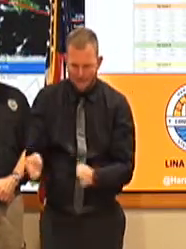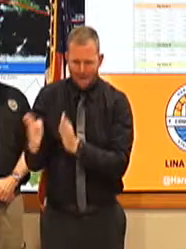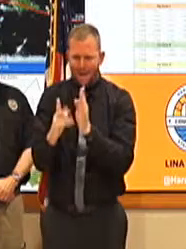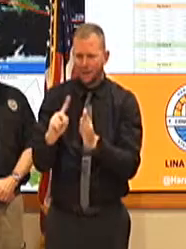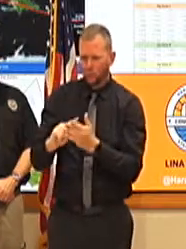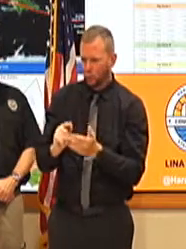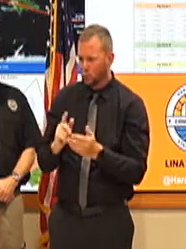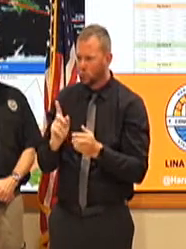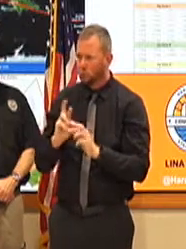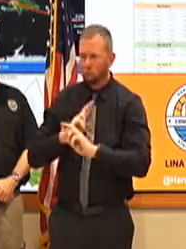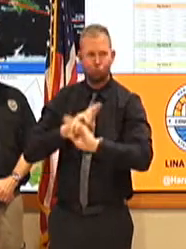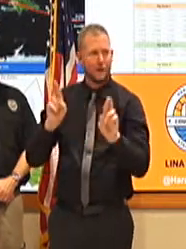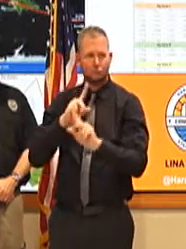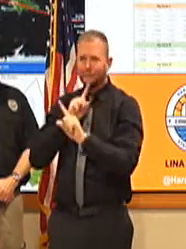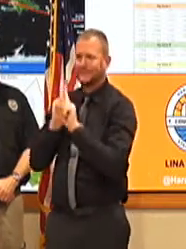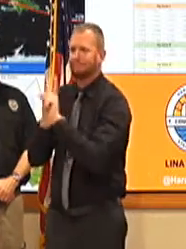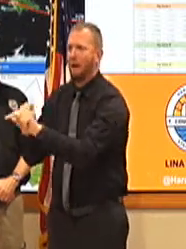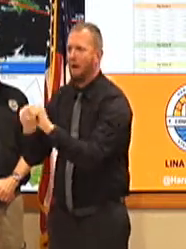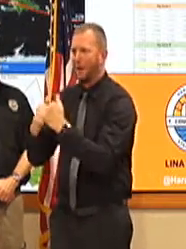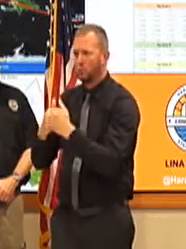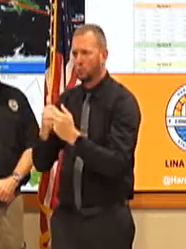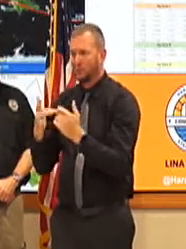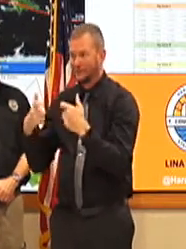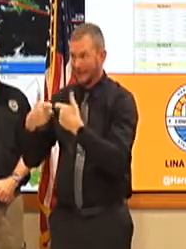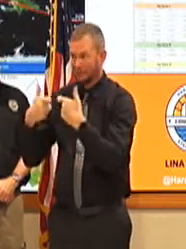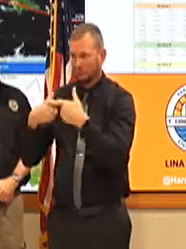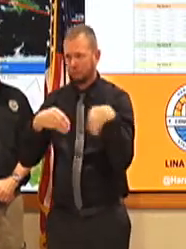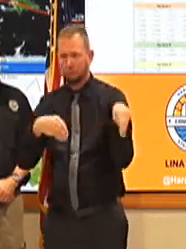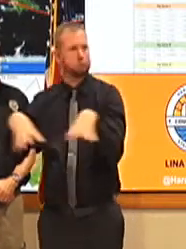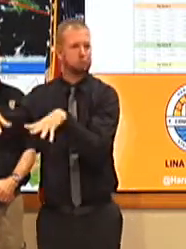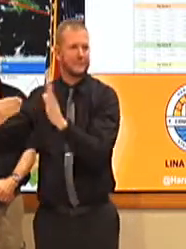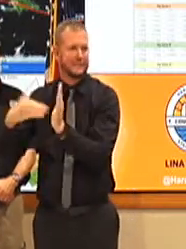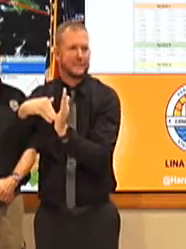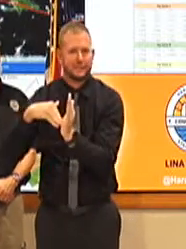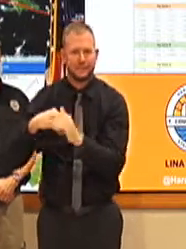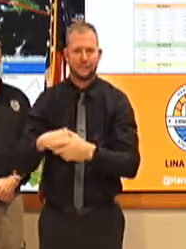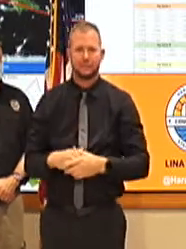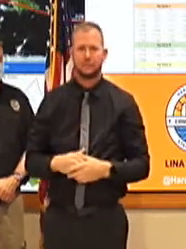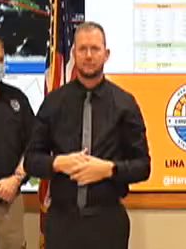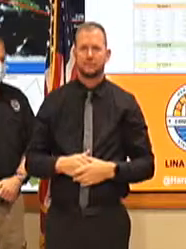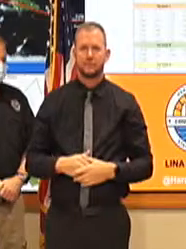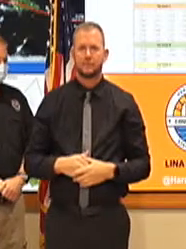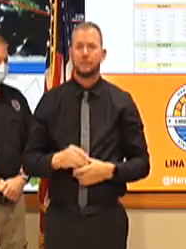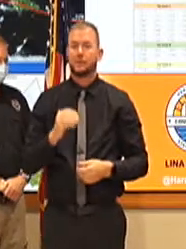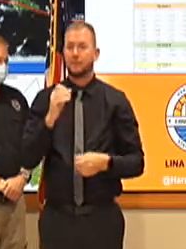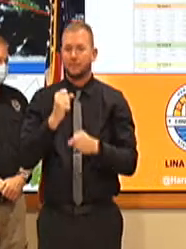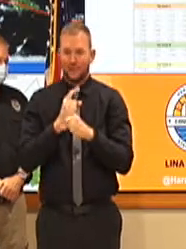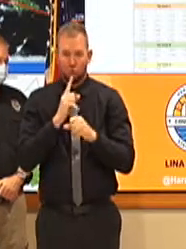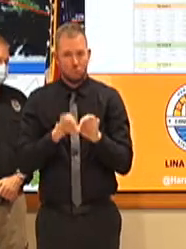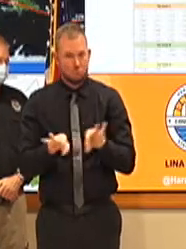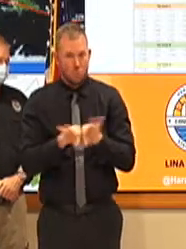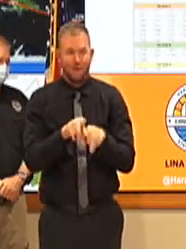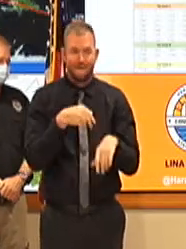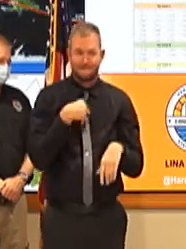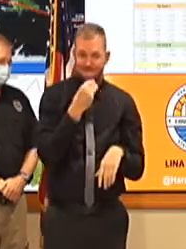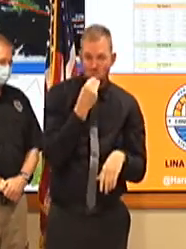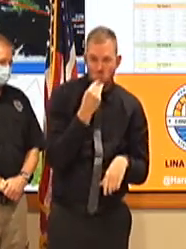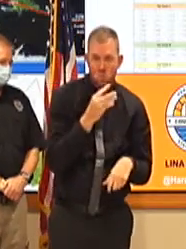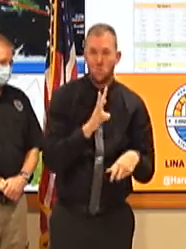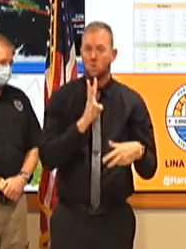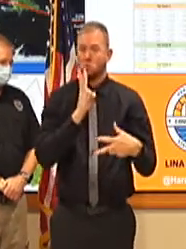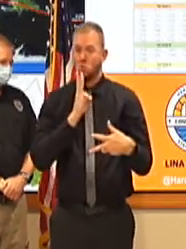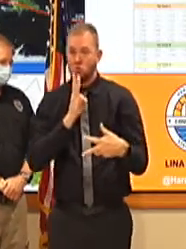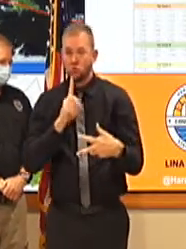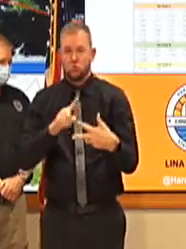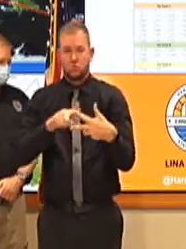with food, with water, with ice. We'll need neighbors to check on neighbors. Some folks lived through